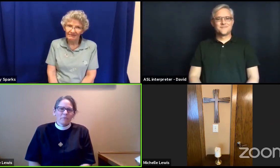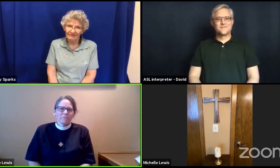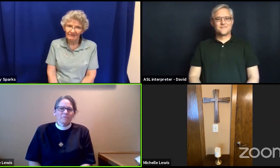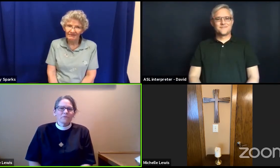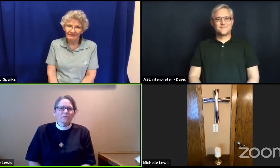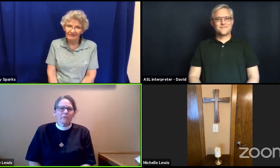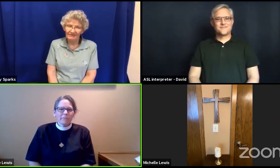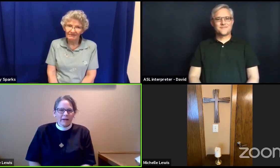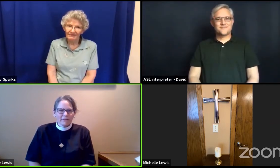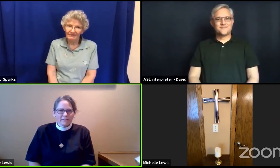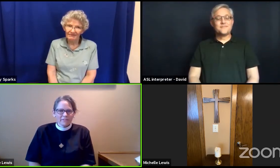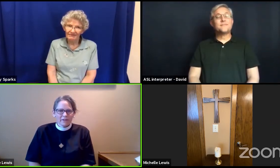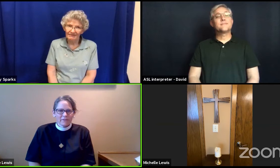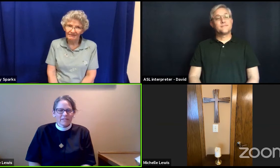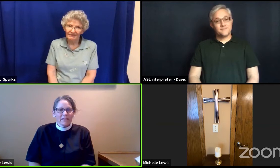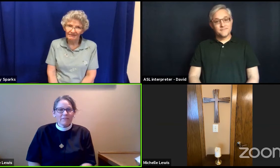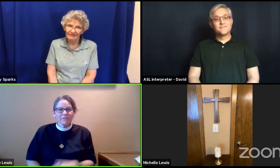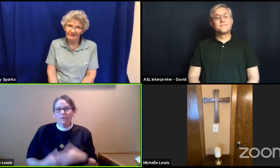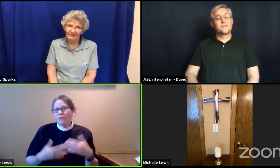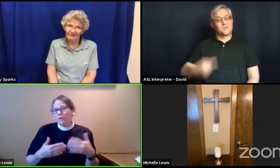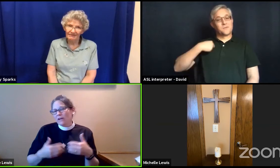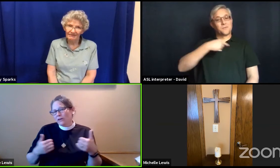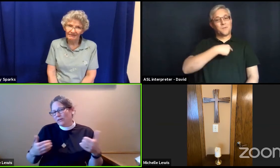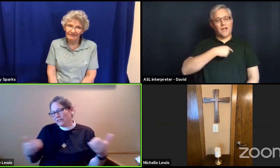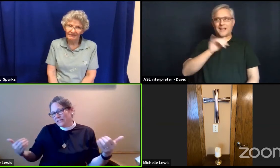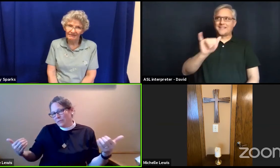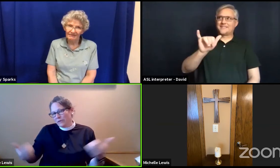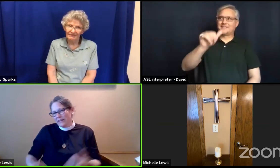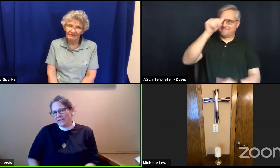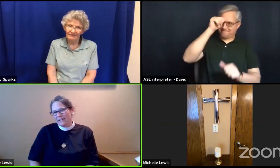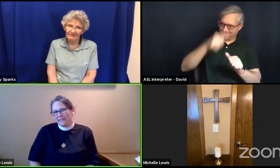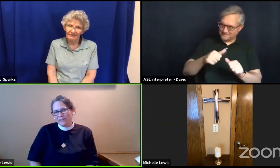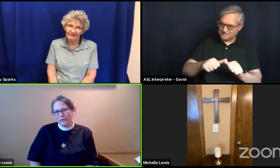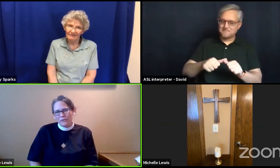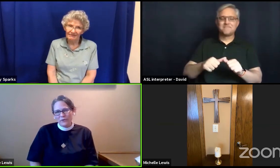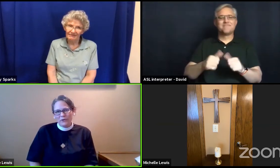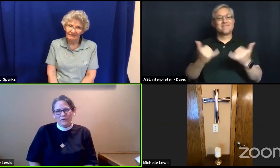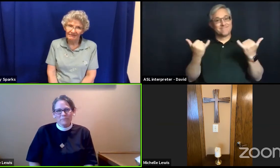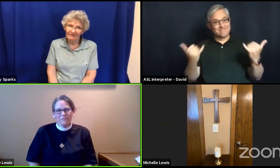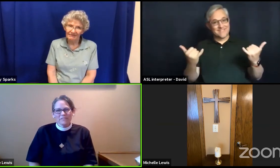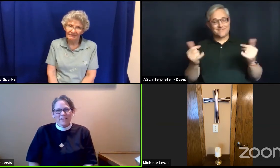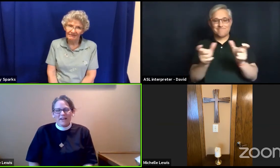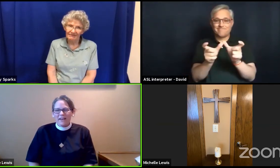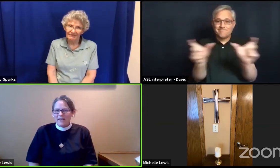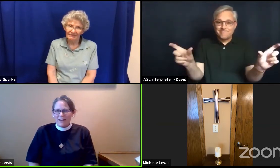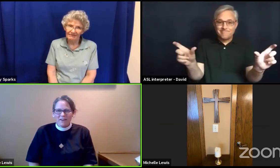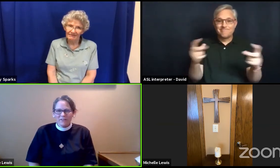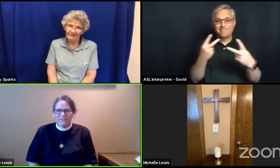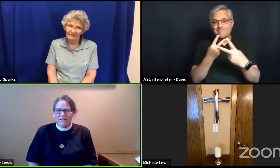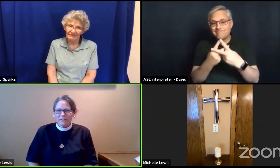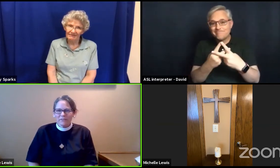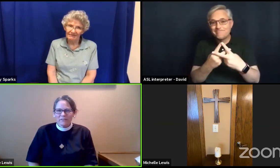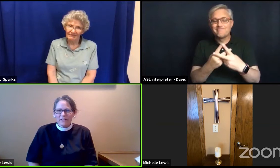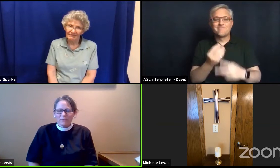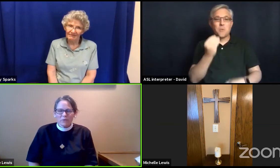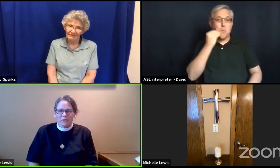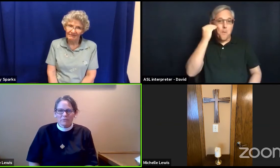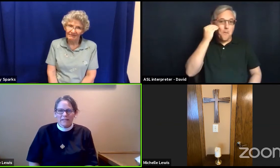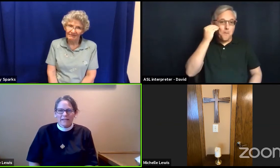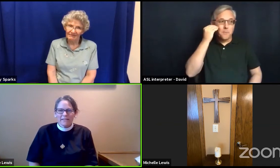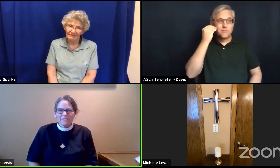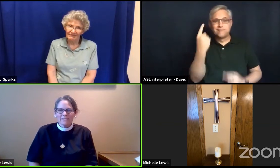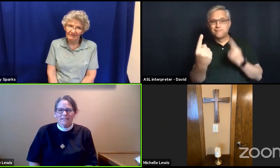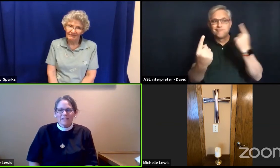So, to remind ourselves that even though we are separated in our own homes and not all together in